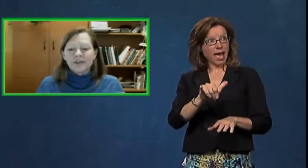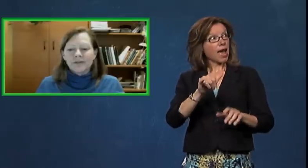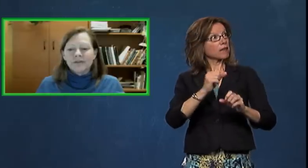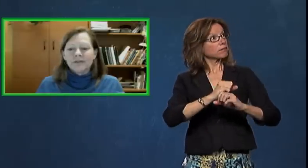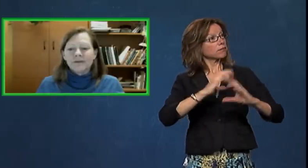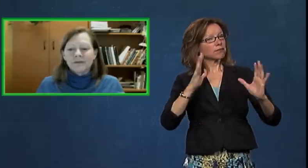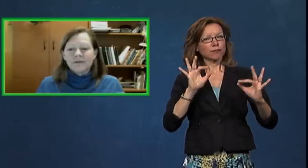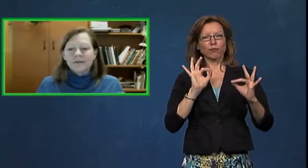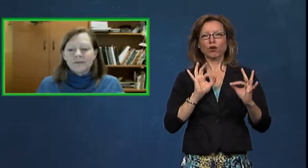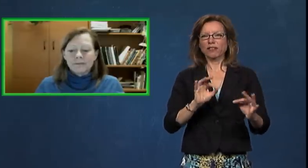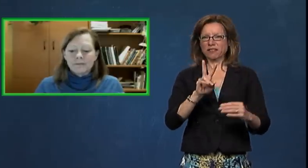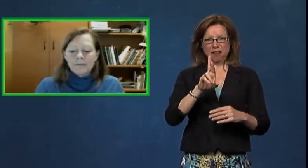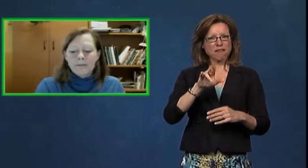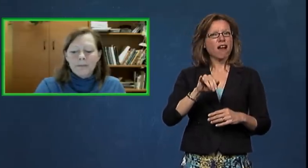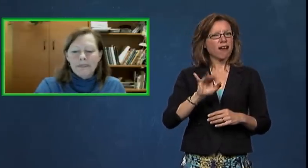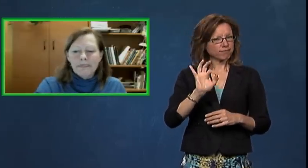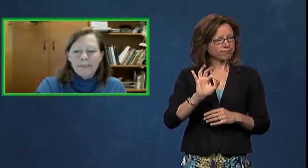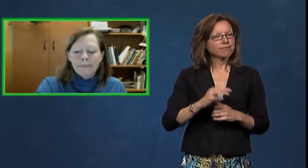situation.